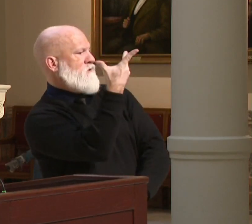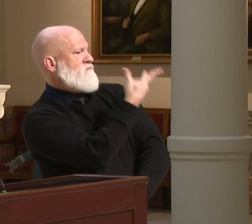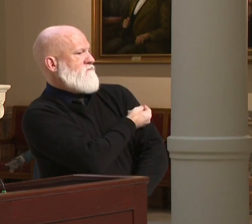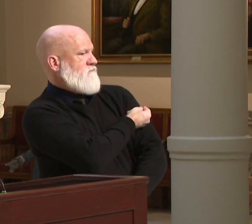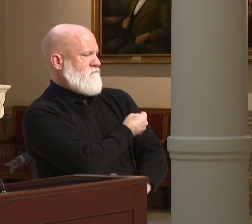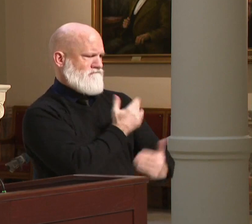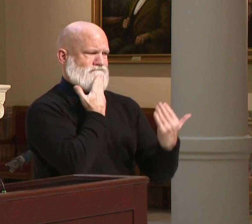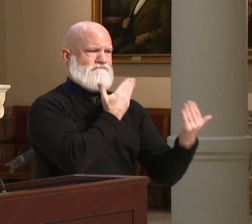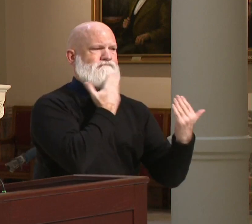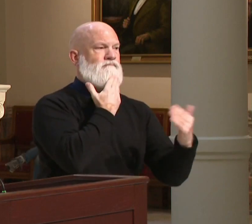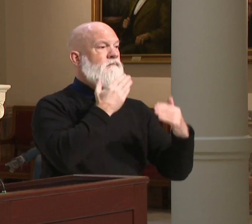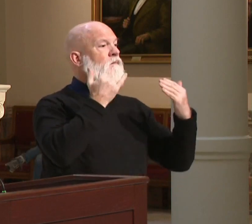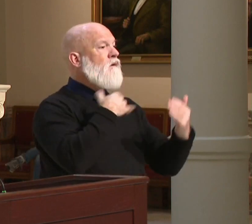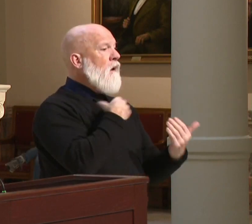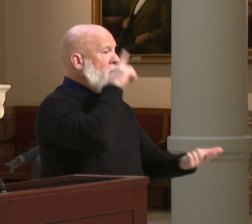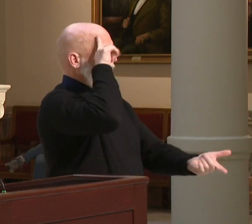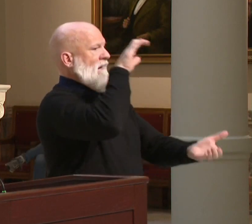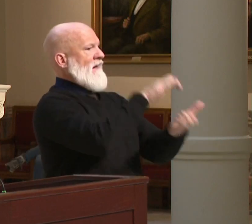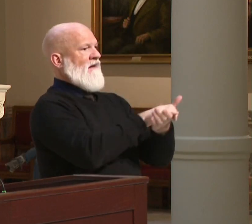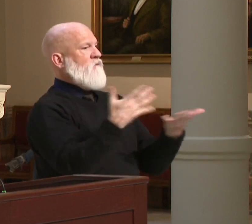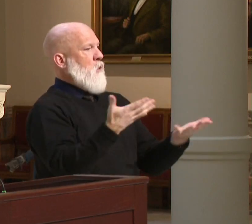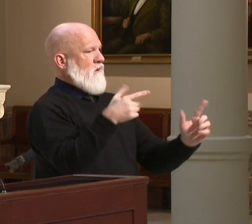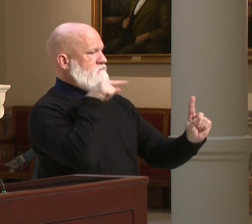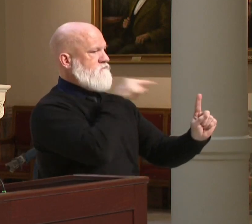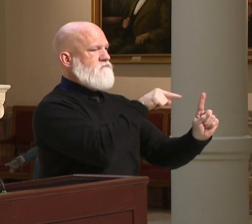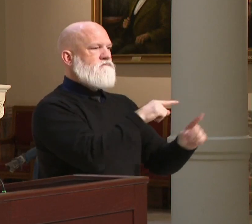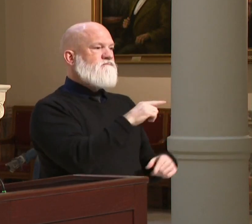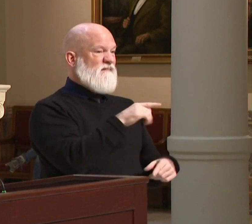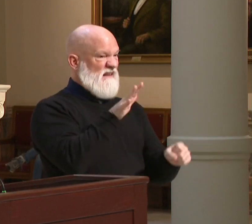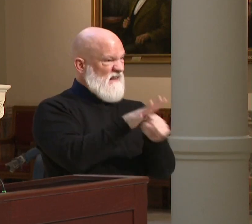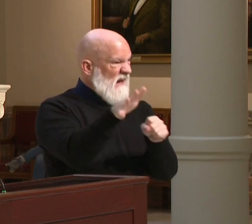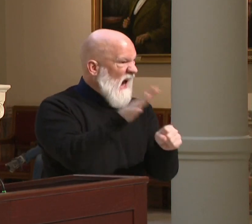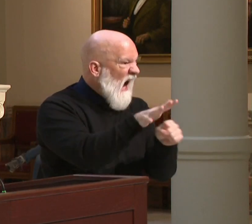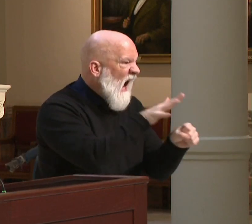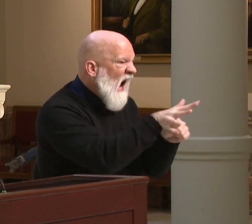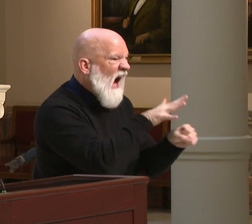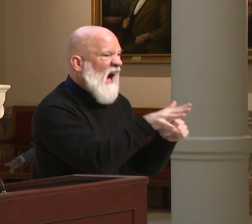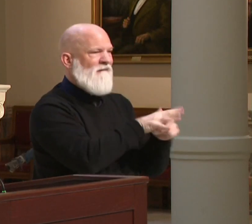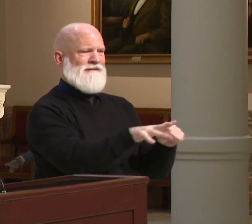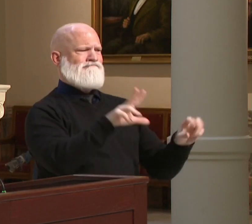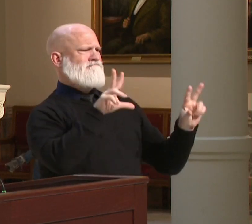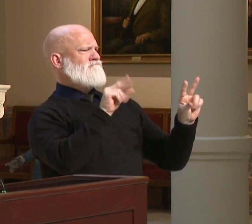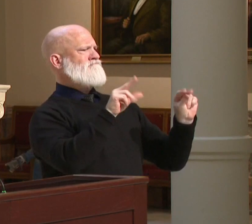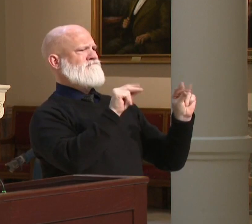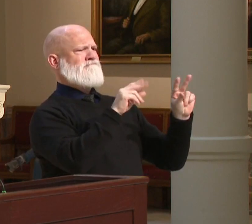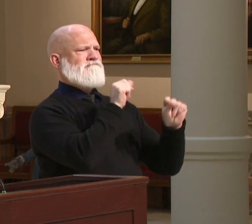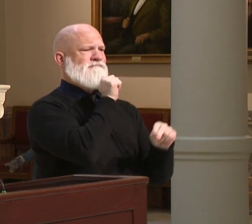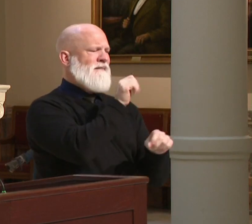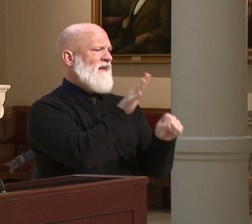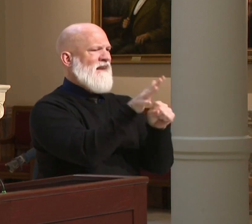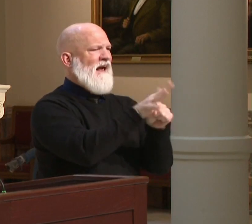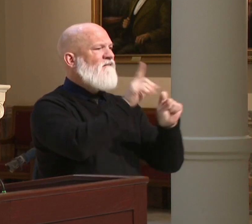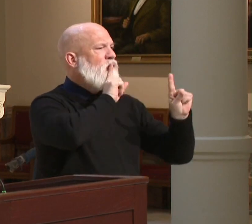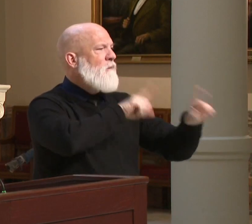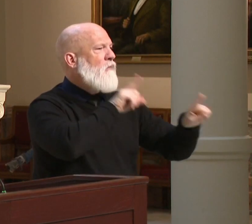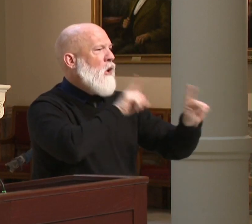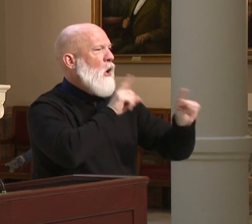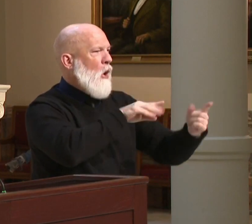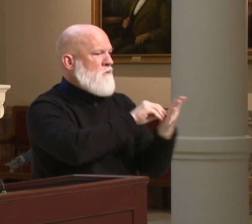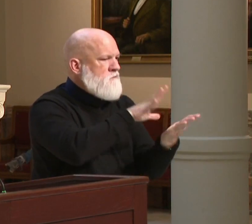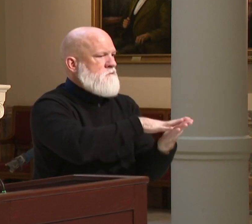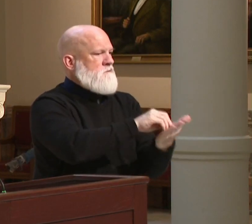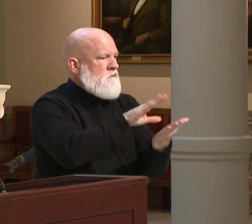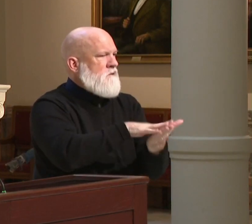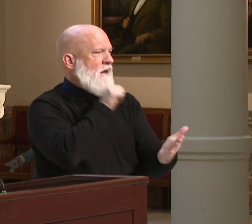is a significant underreporting based on the state immunizations team's conversations with multiple